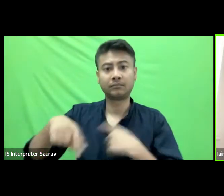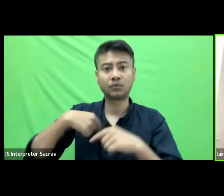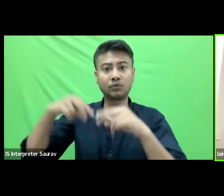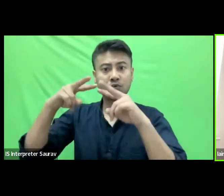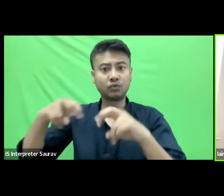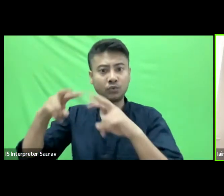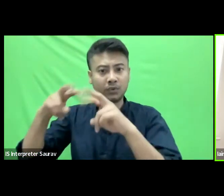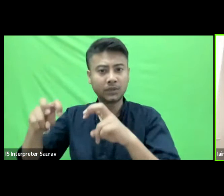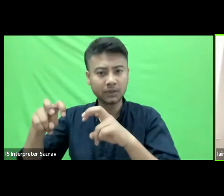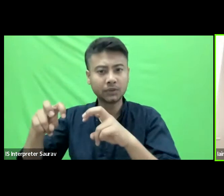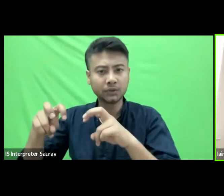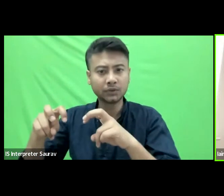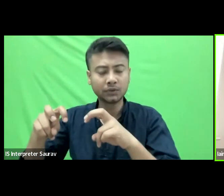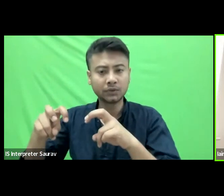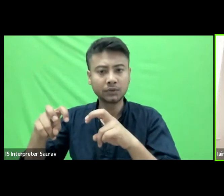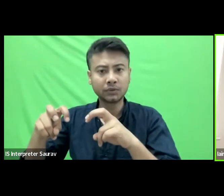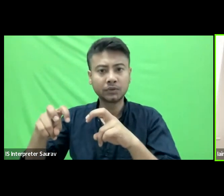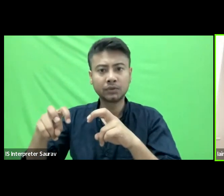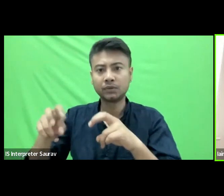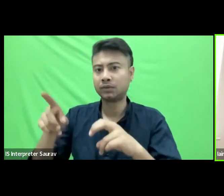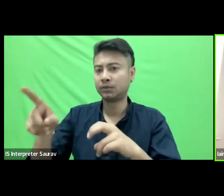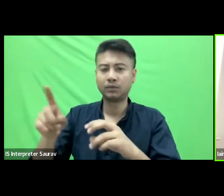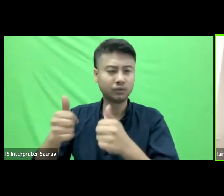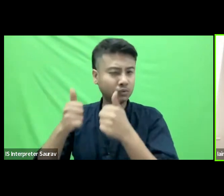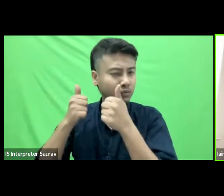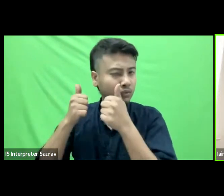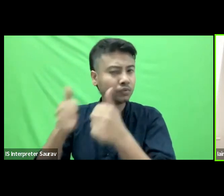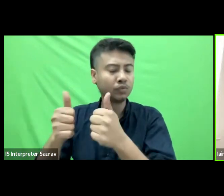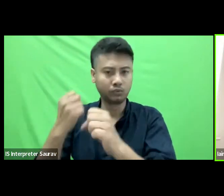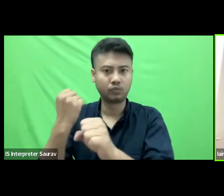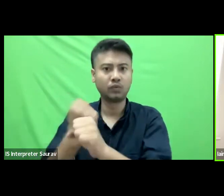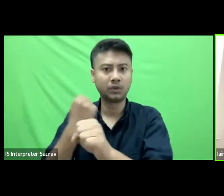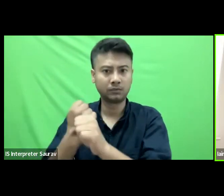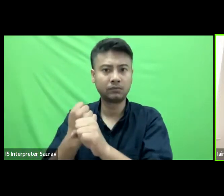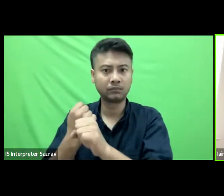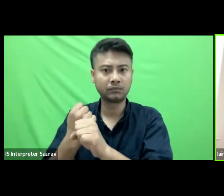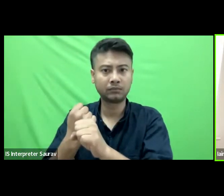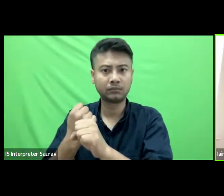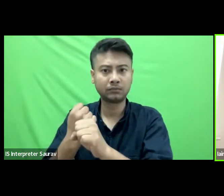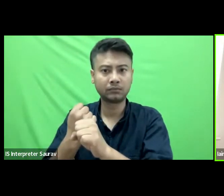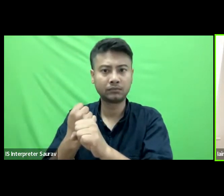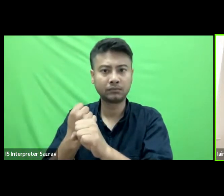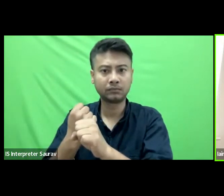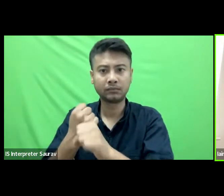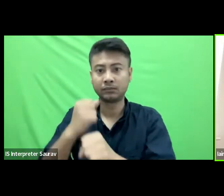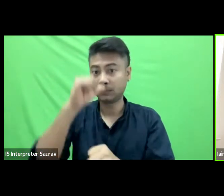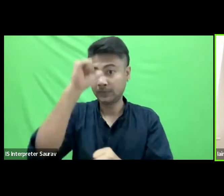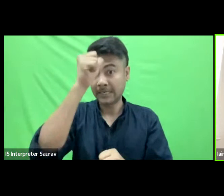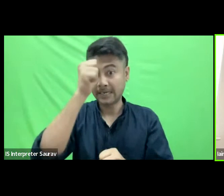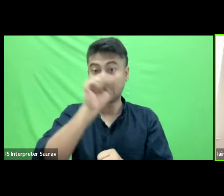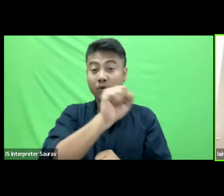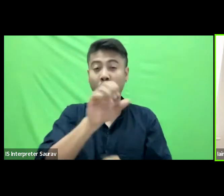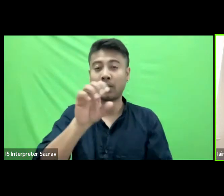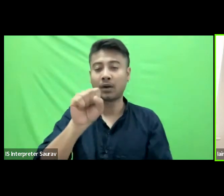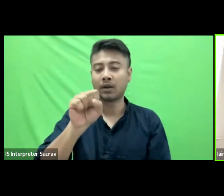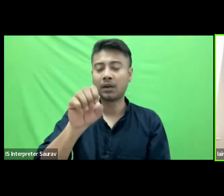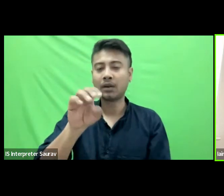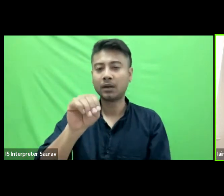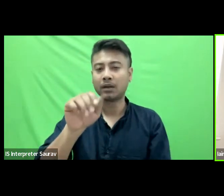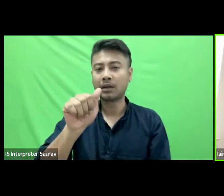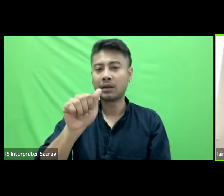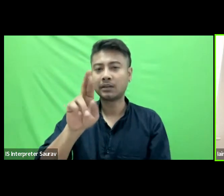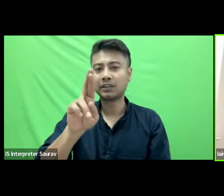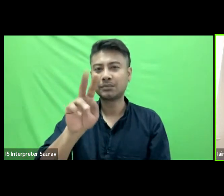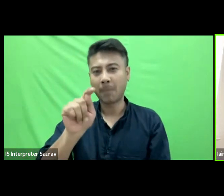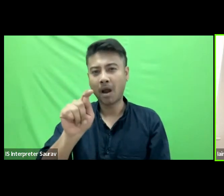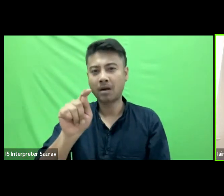there's a great deal of good work taking place, particularly as part of India's smart city mission. It's fast